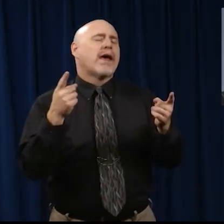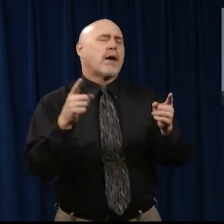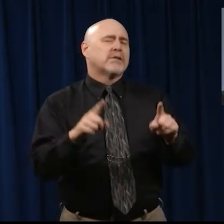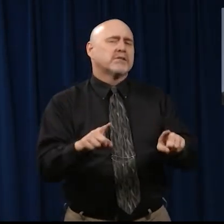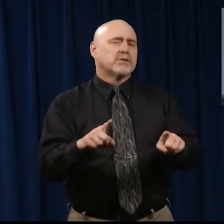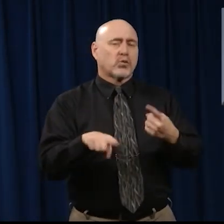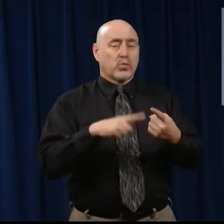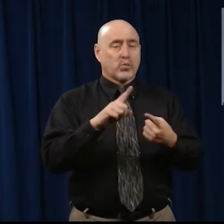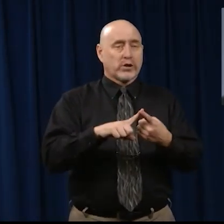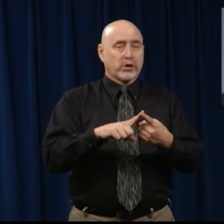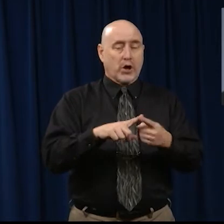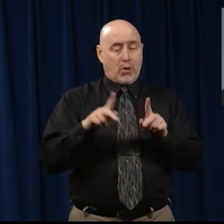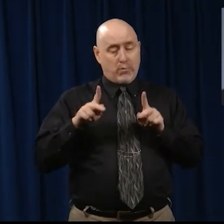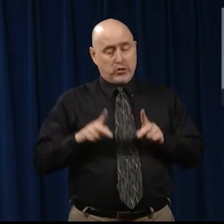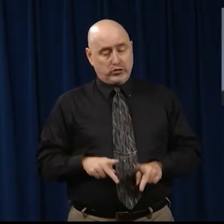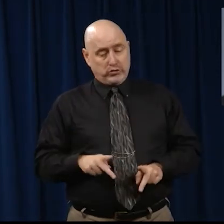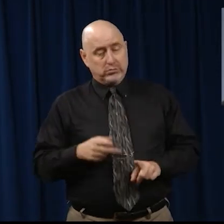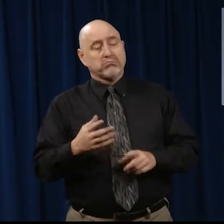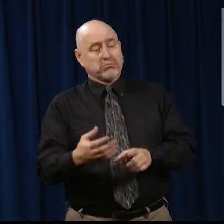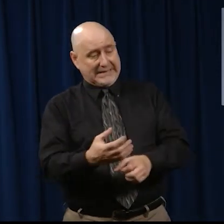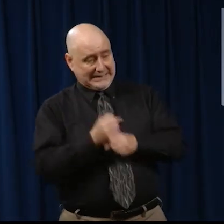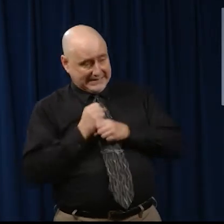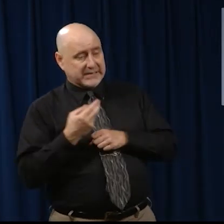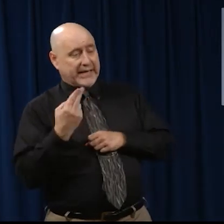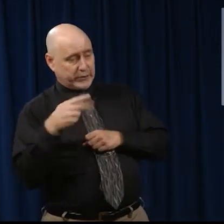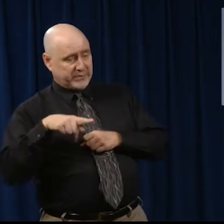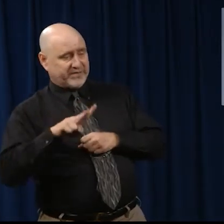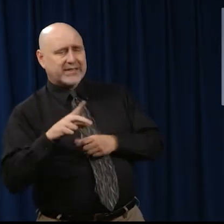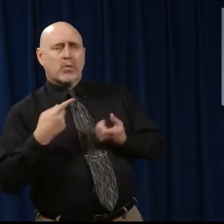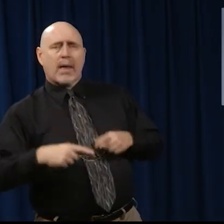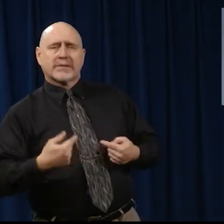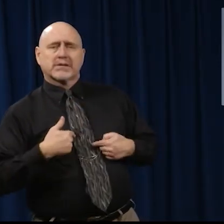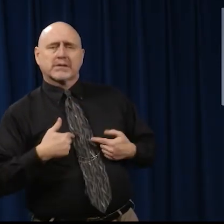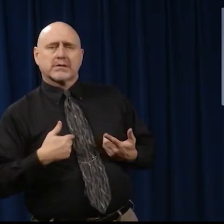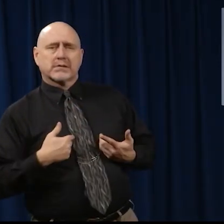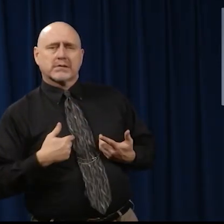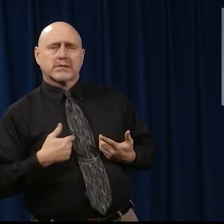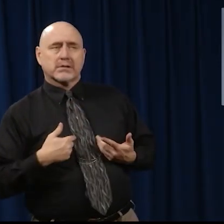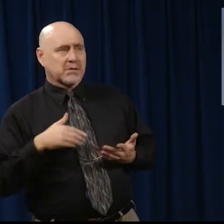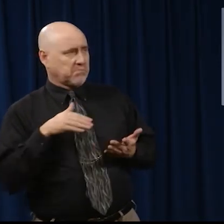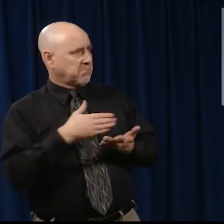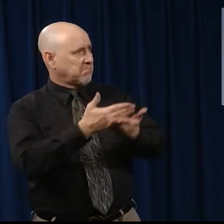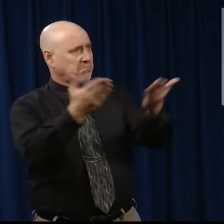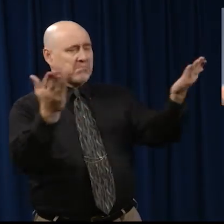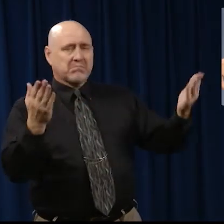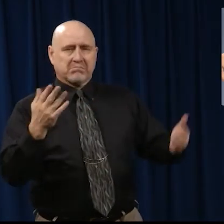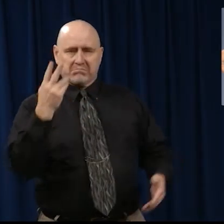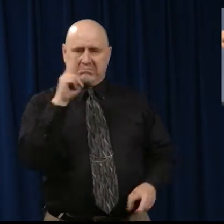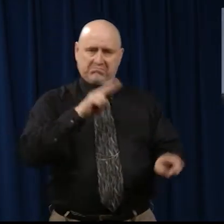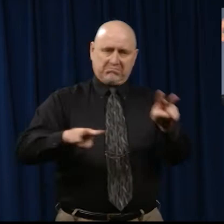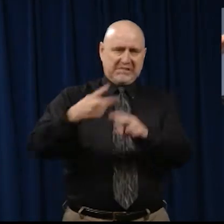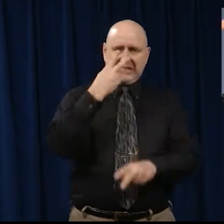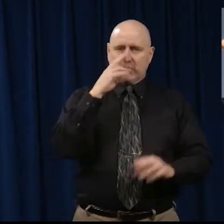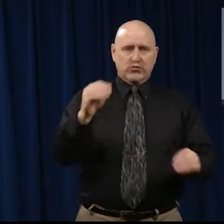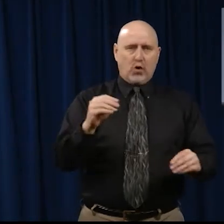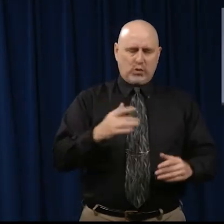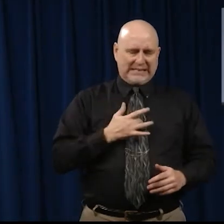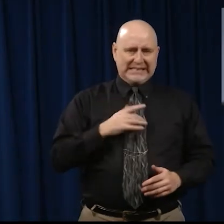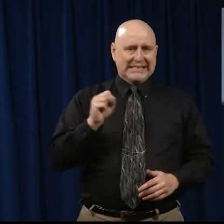what happens when a person gets HPV? Many people don't see any symptoms.